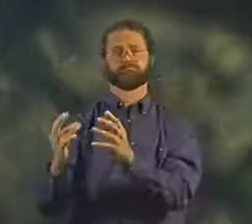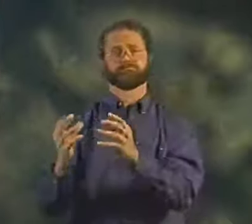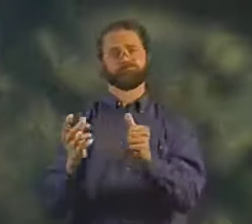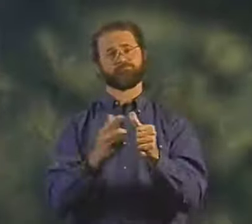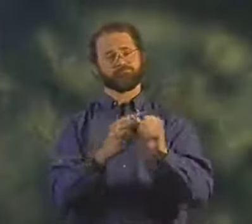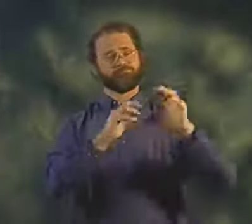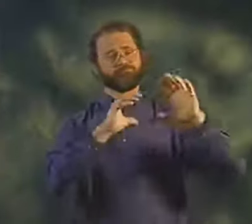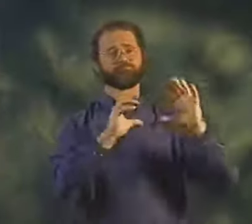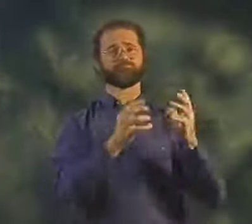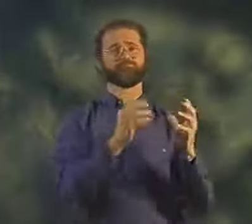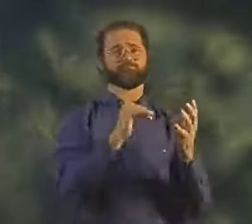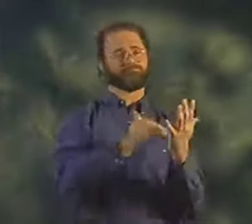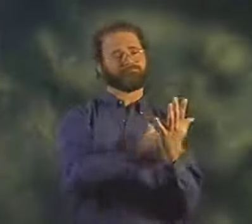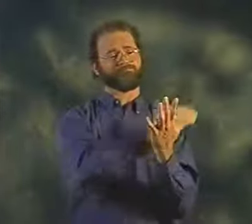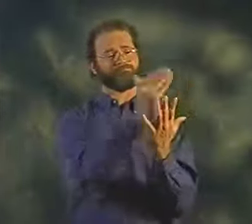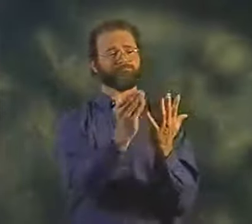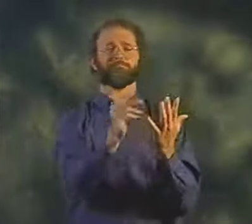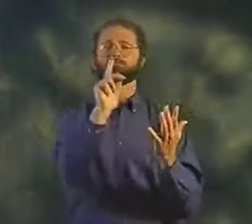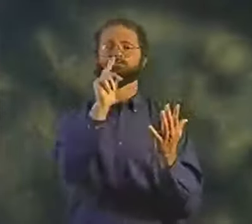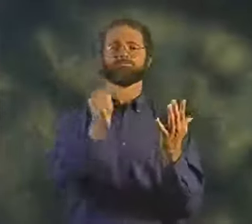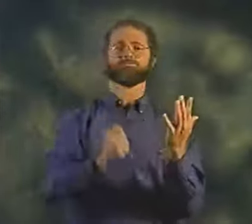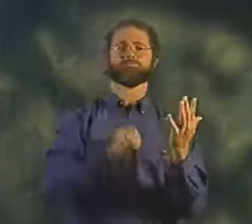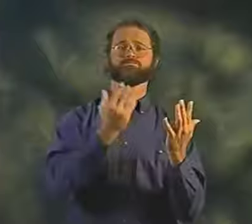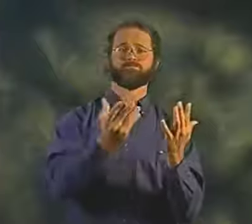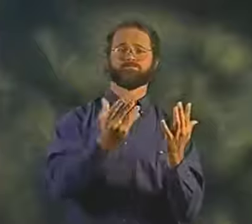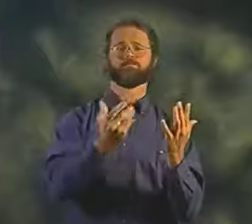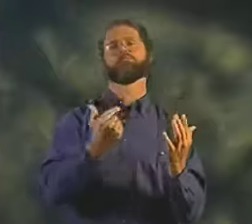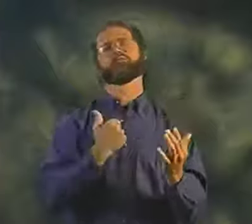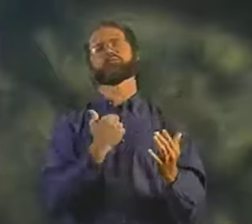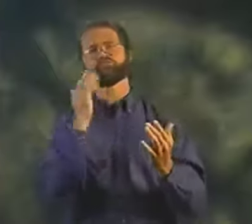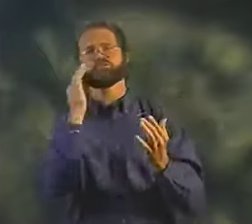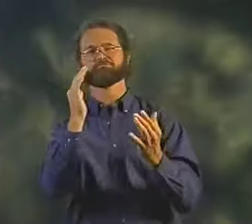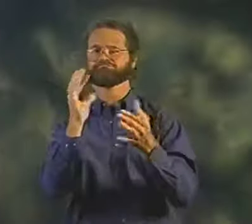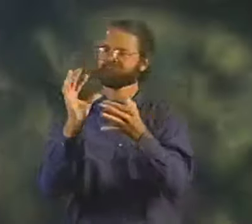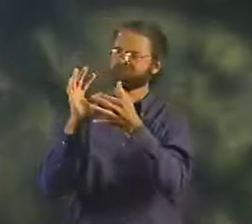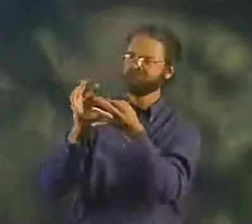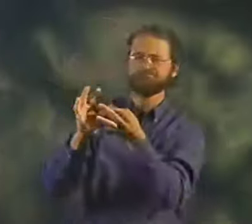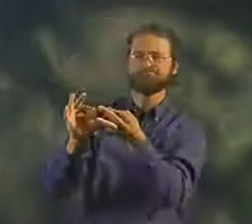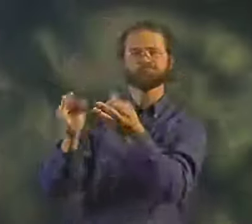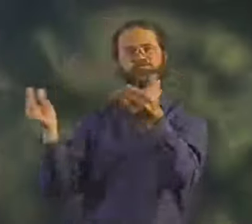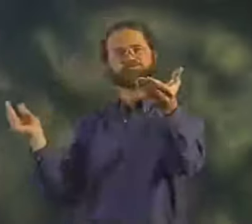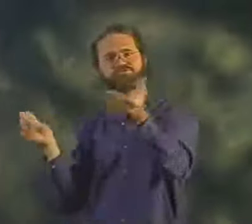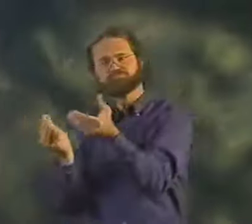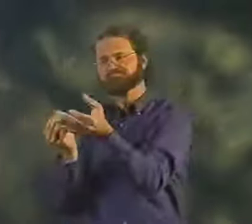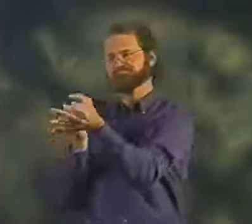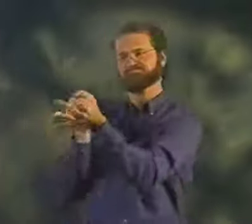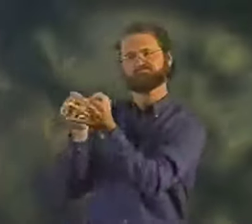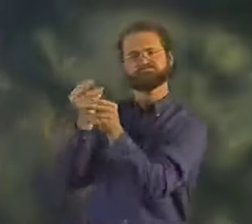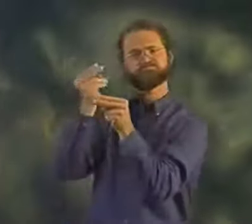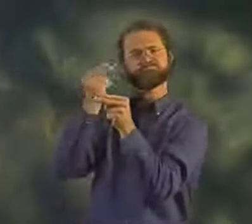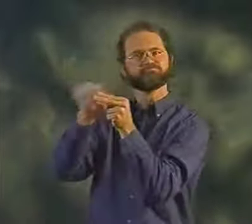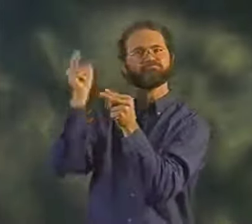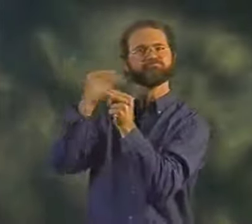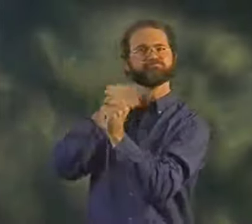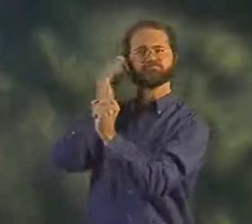This program is composed of two sections. In the first section, I'll make a brief comment